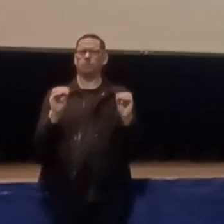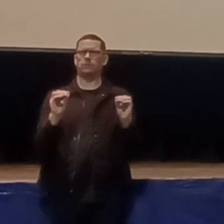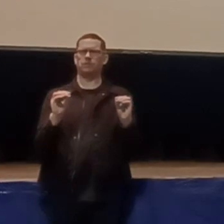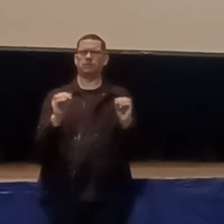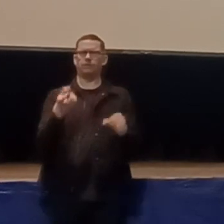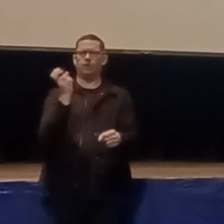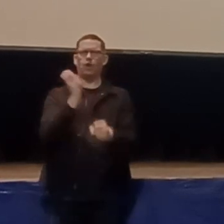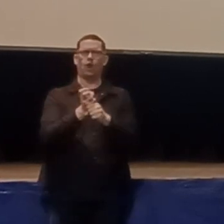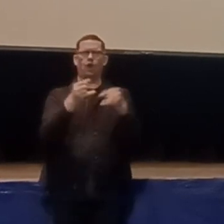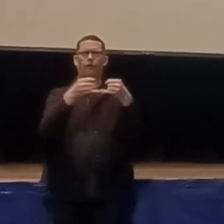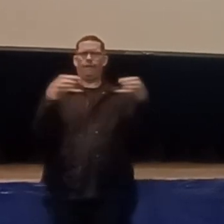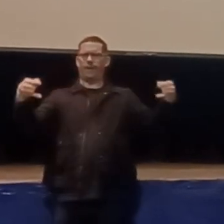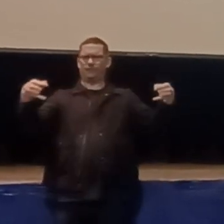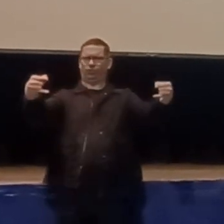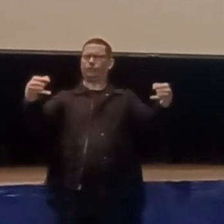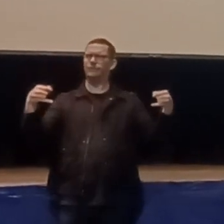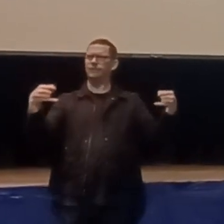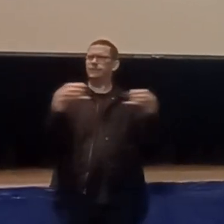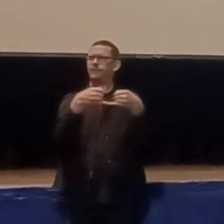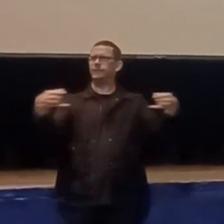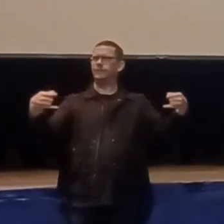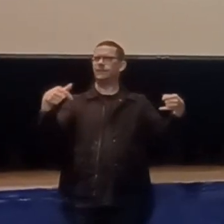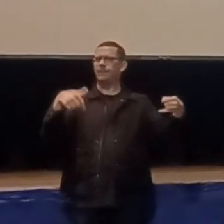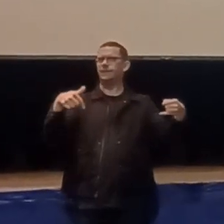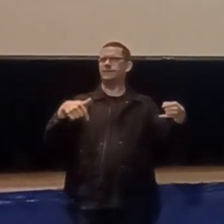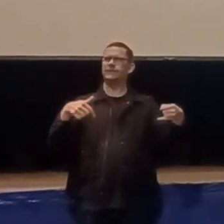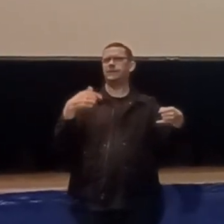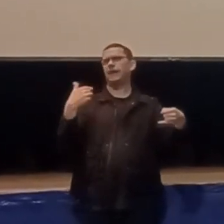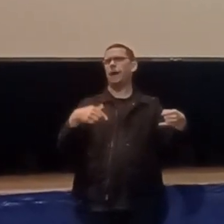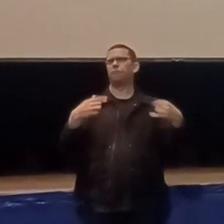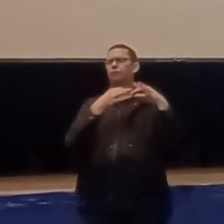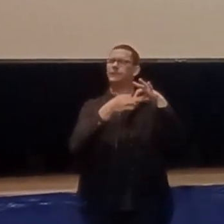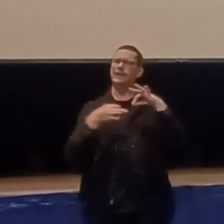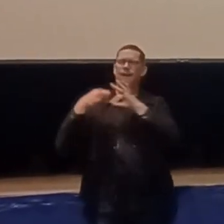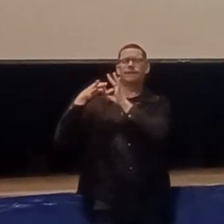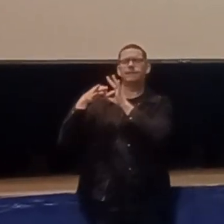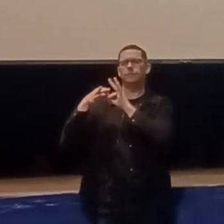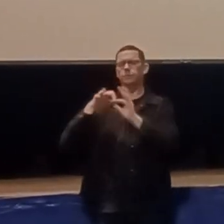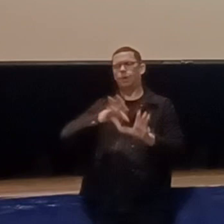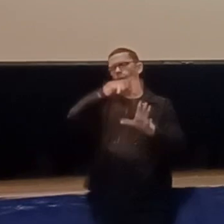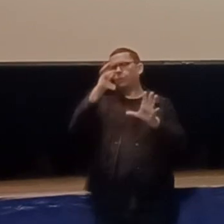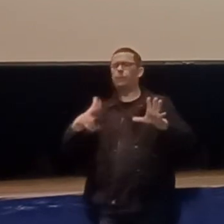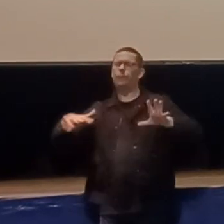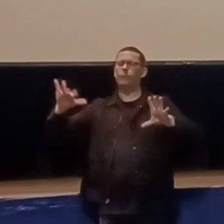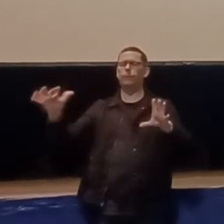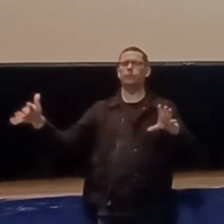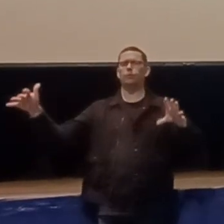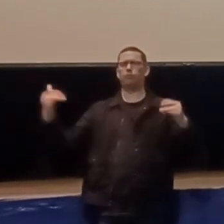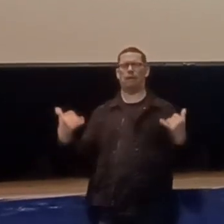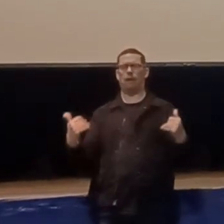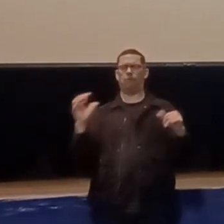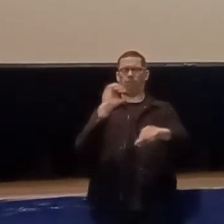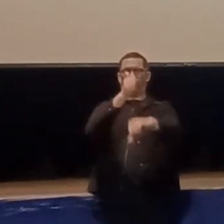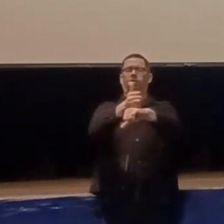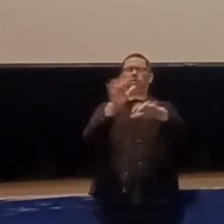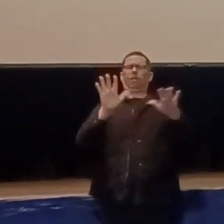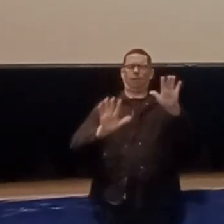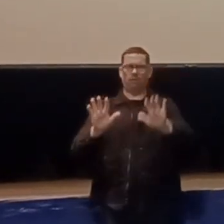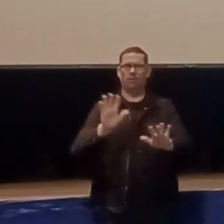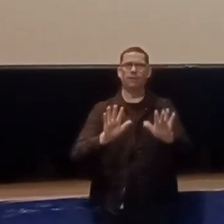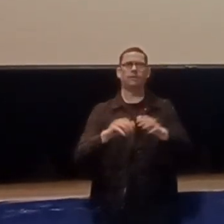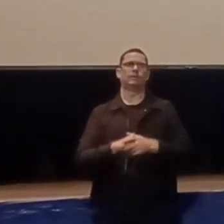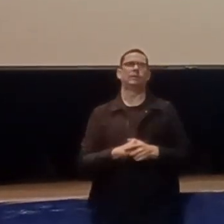and this is the emerald necklace, which is all curves. And so it really doesn't look like it fits in right now. But if you